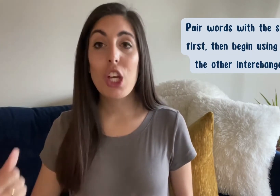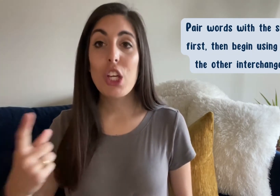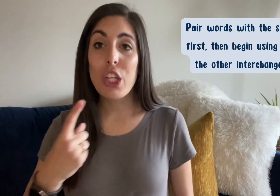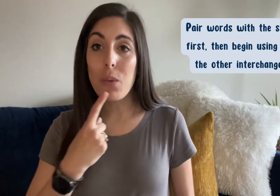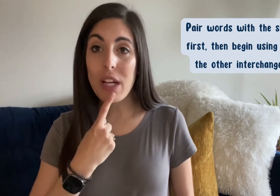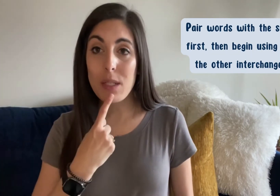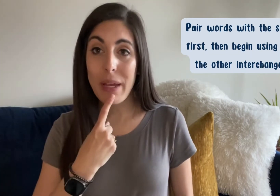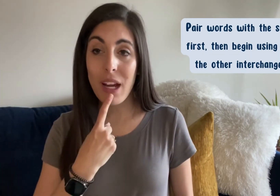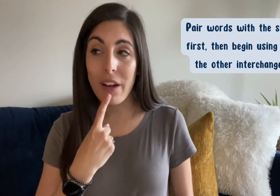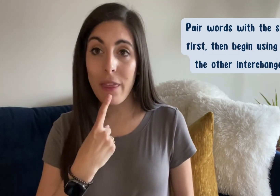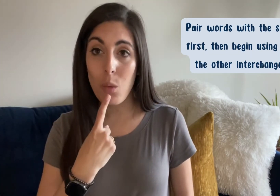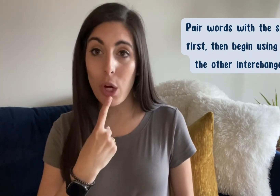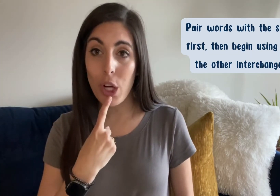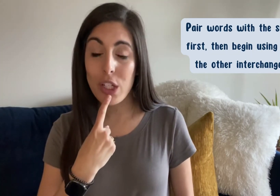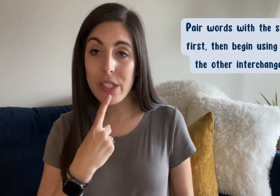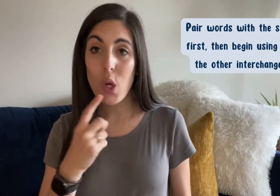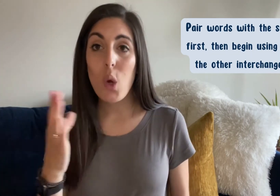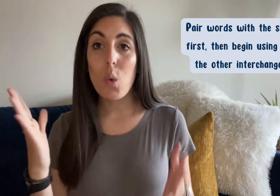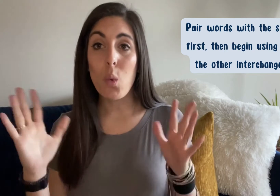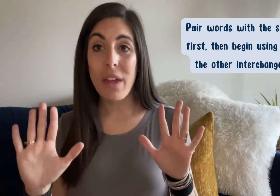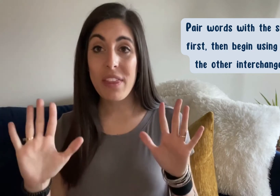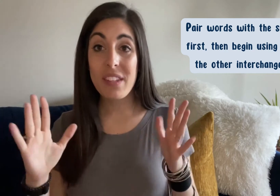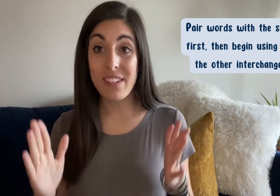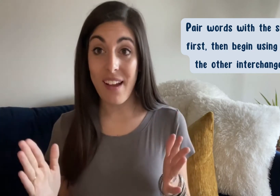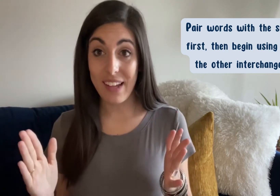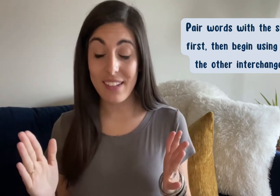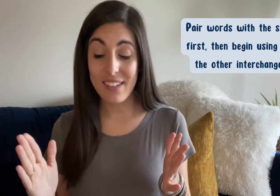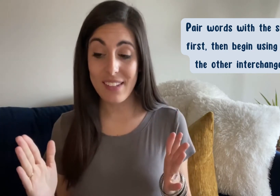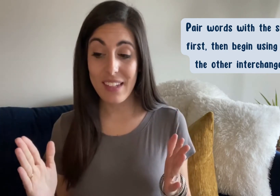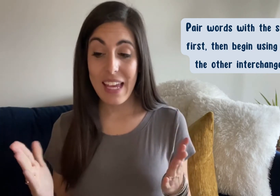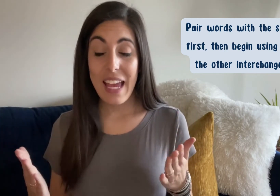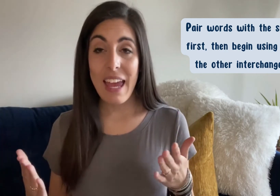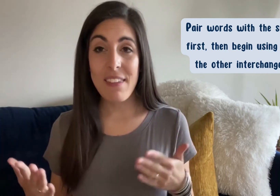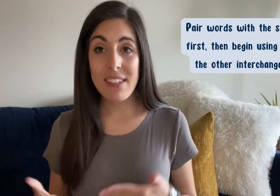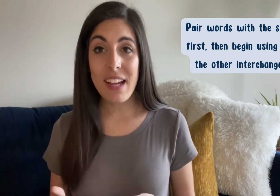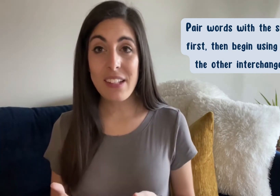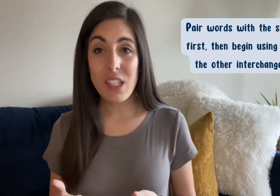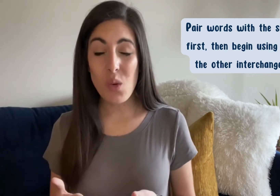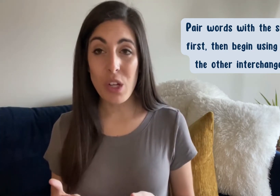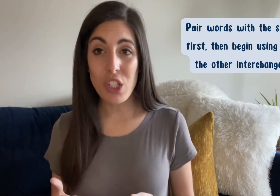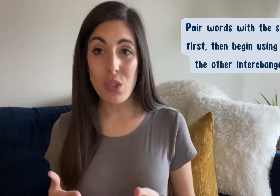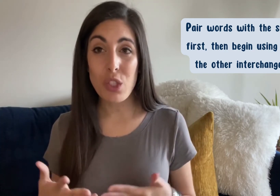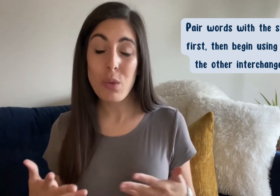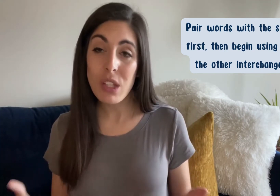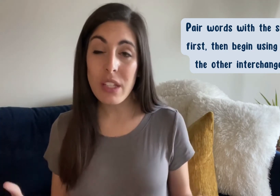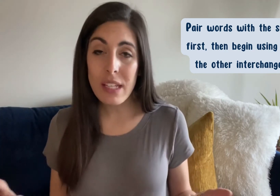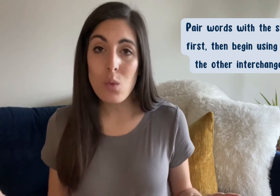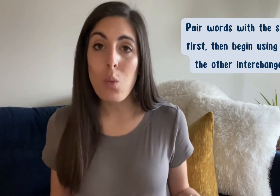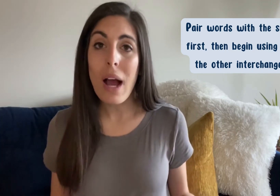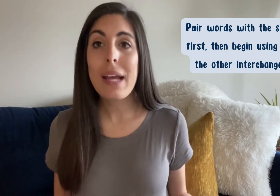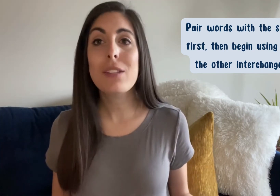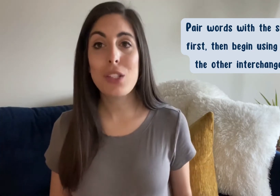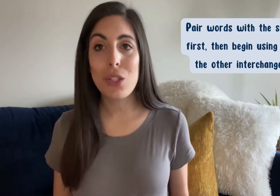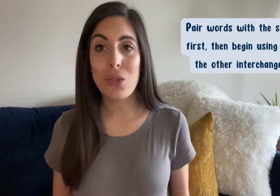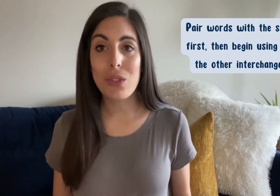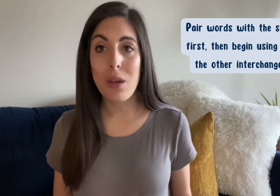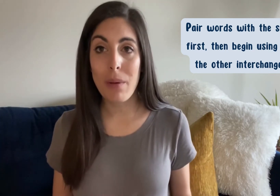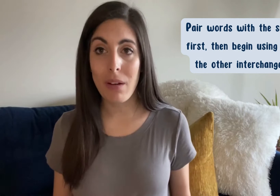you want to pair the words with the signs. And the signs that you want to use, it's wise to use American